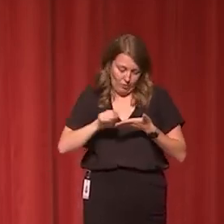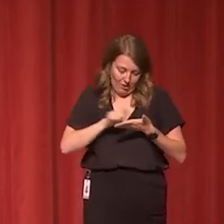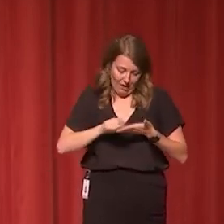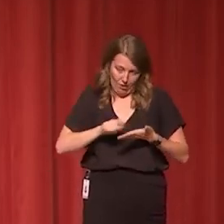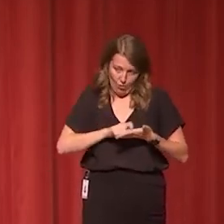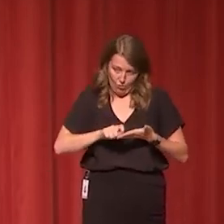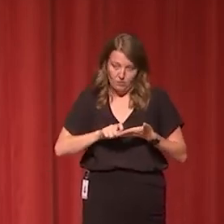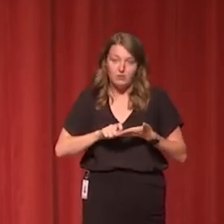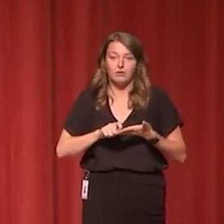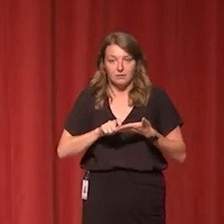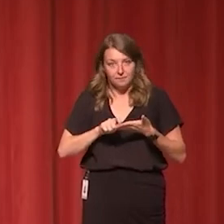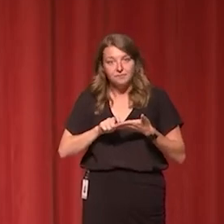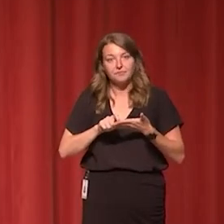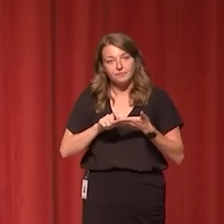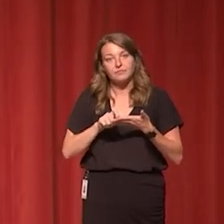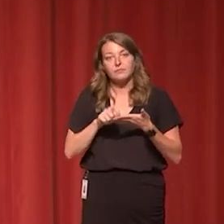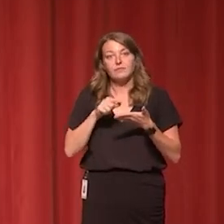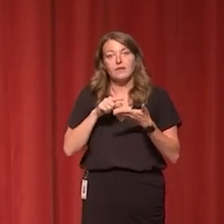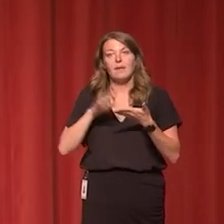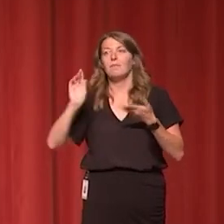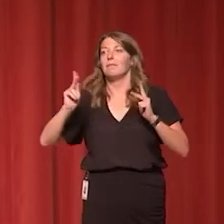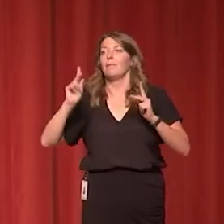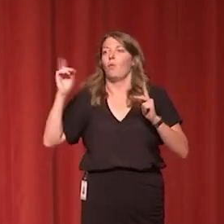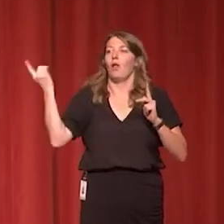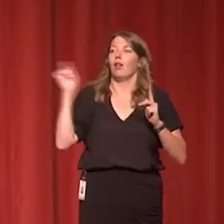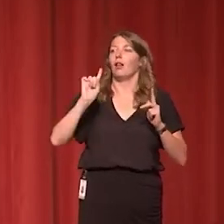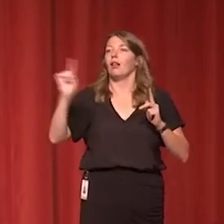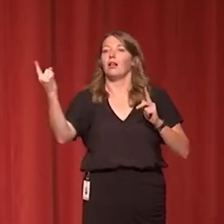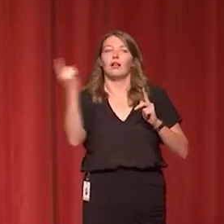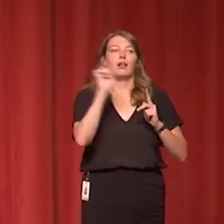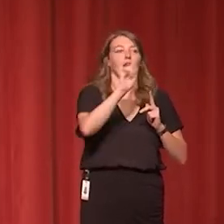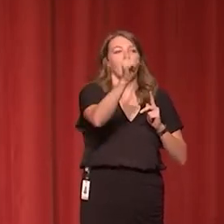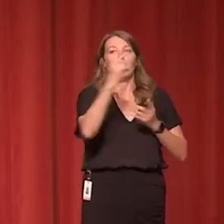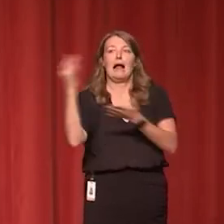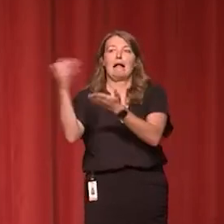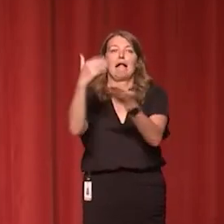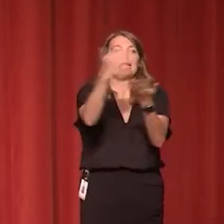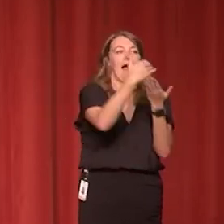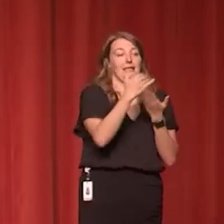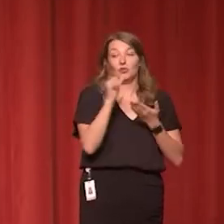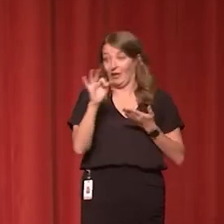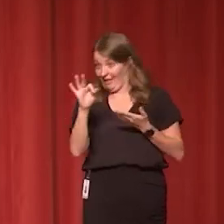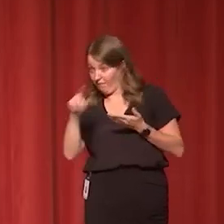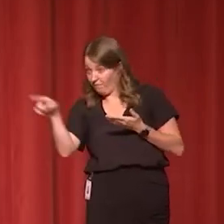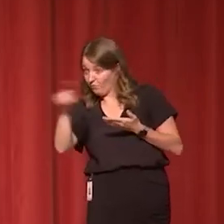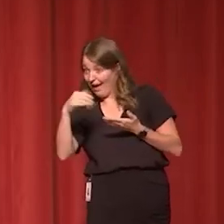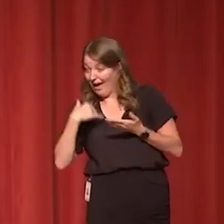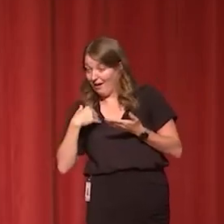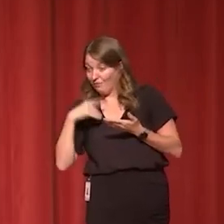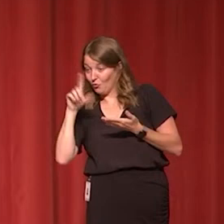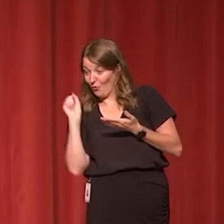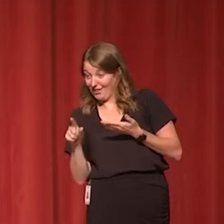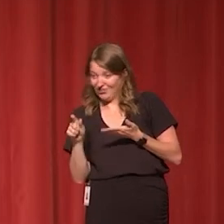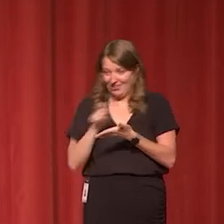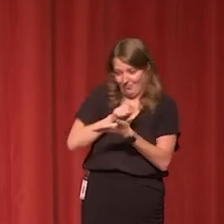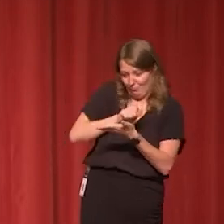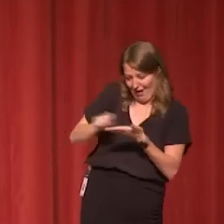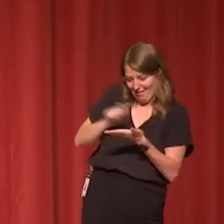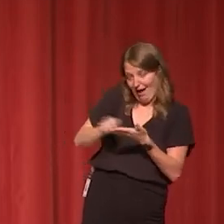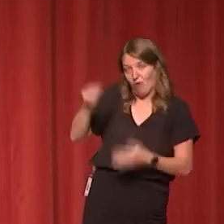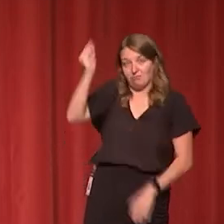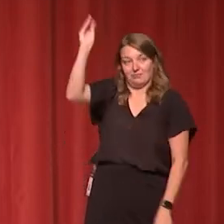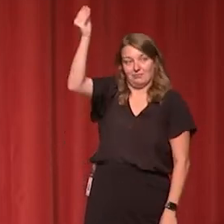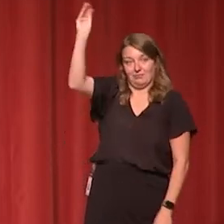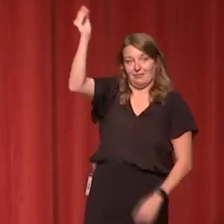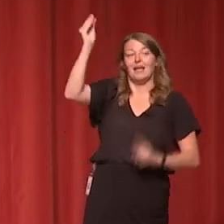question. We're going to have folks going around the audience, just kind of raise your hand up if you've got a question on an index card. We're going to have our